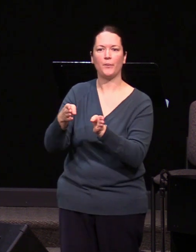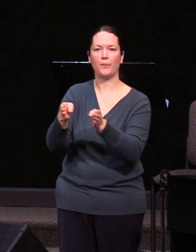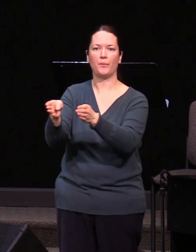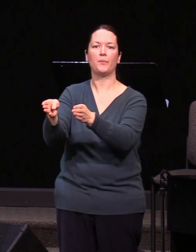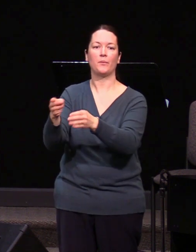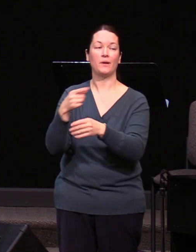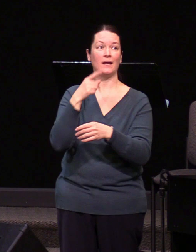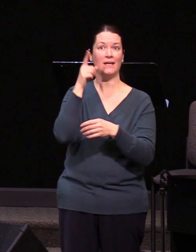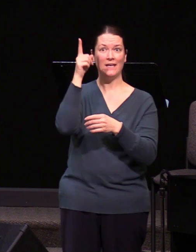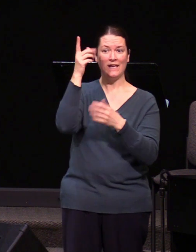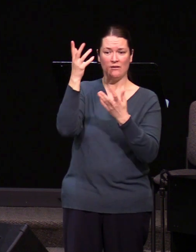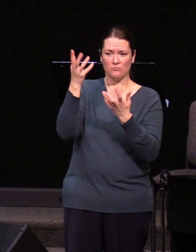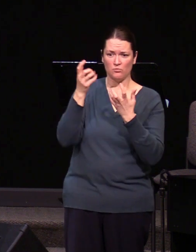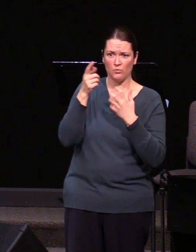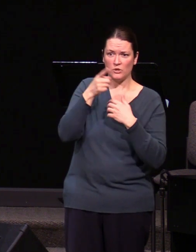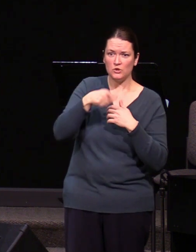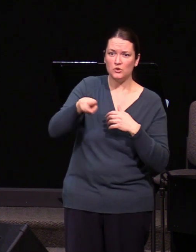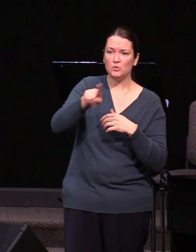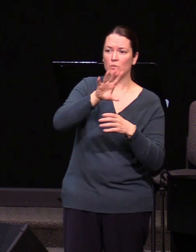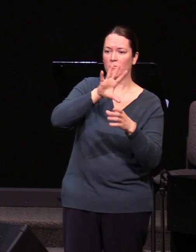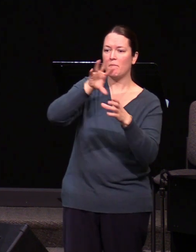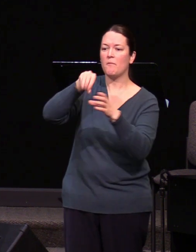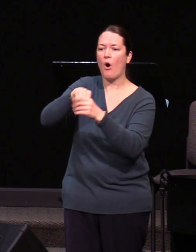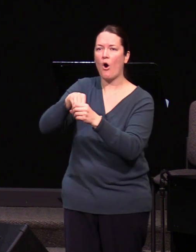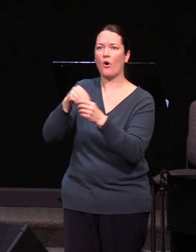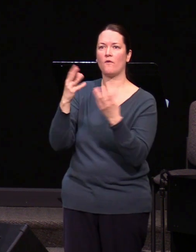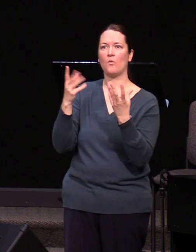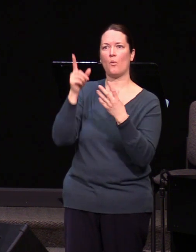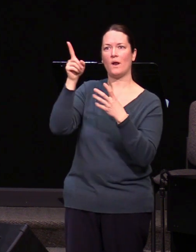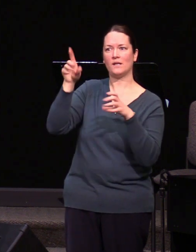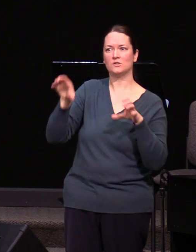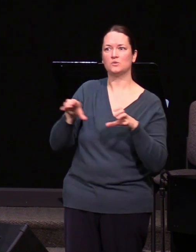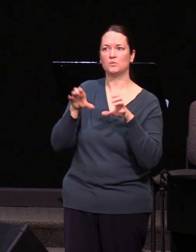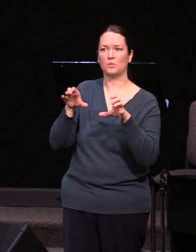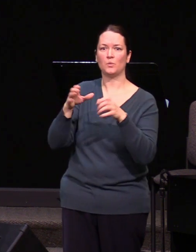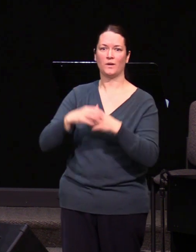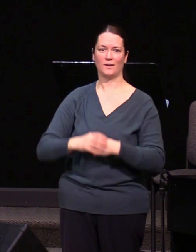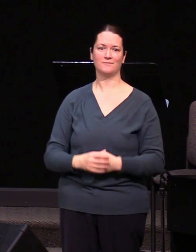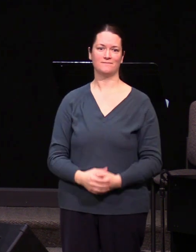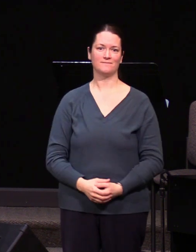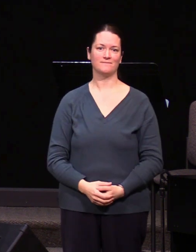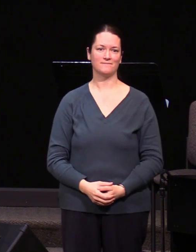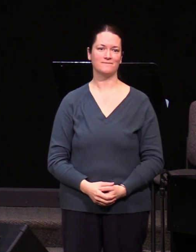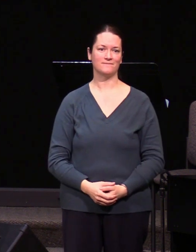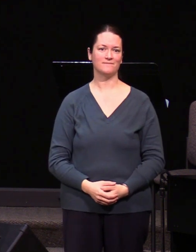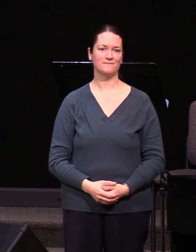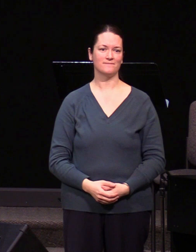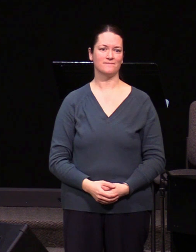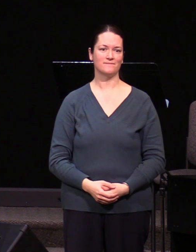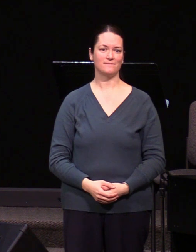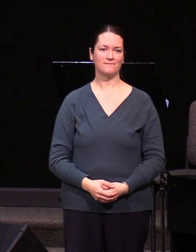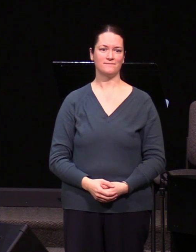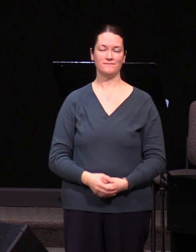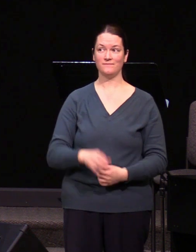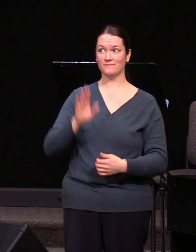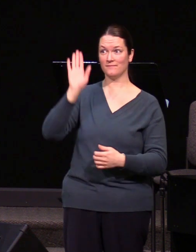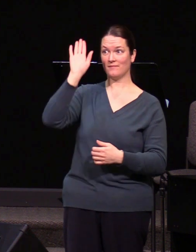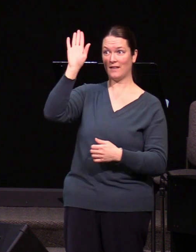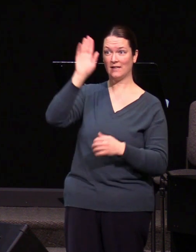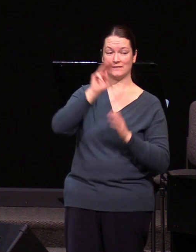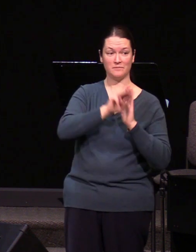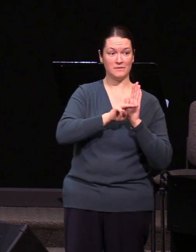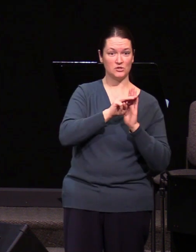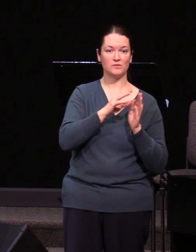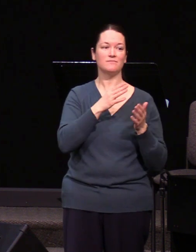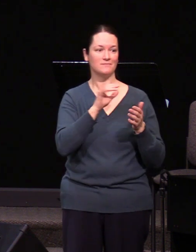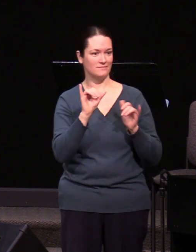he invites you to be a part of what he is doing. God's mission, and therefore